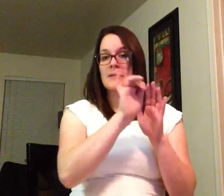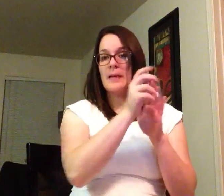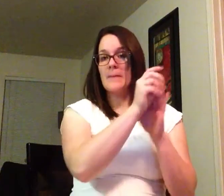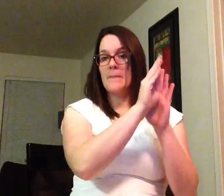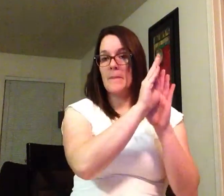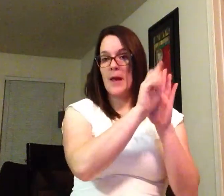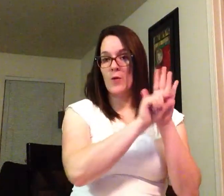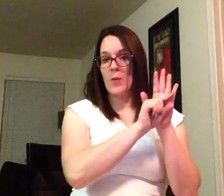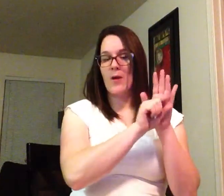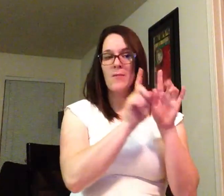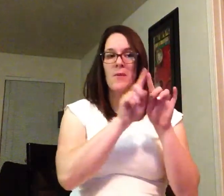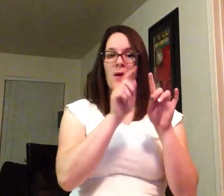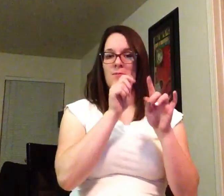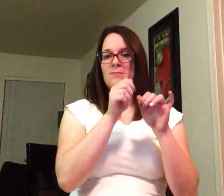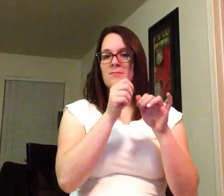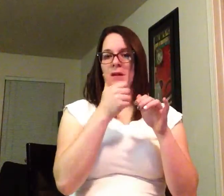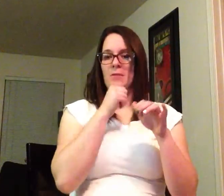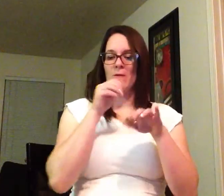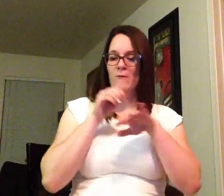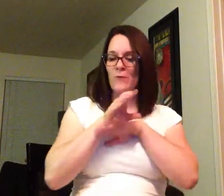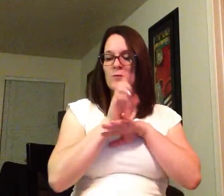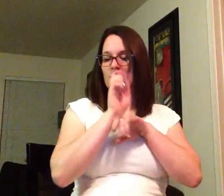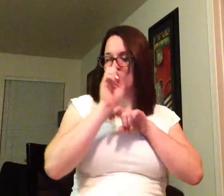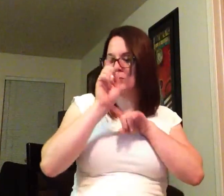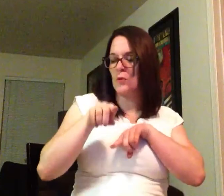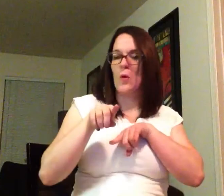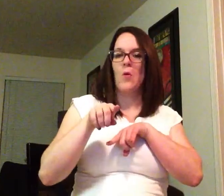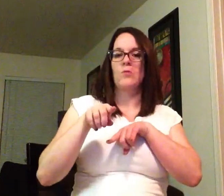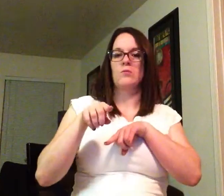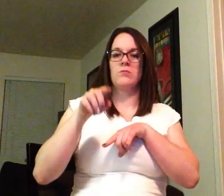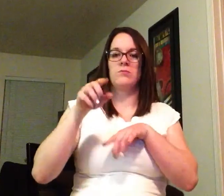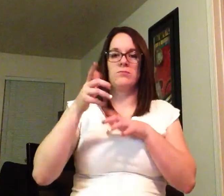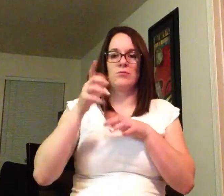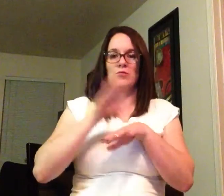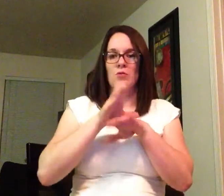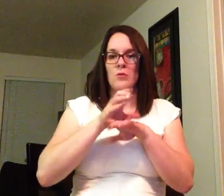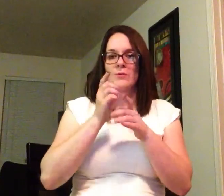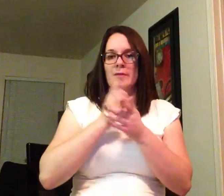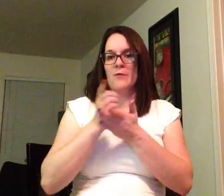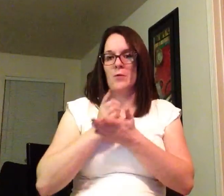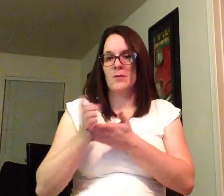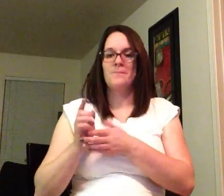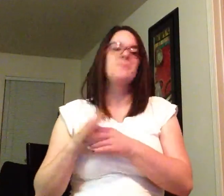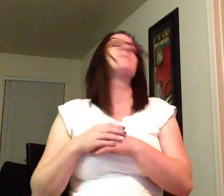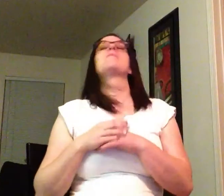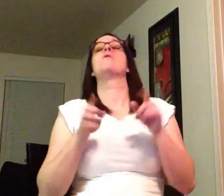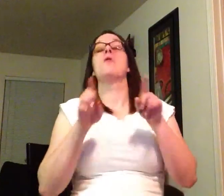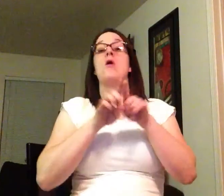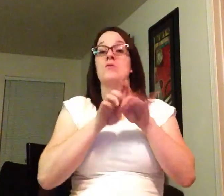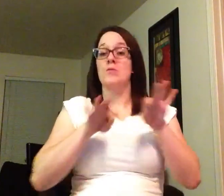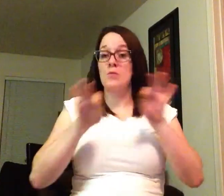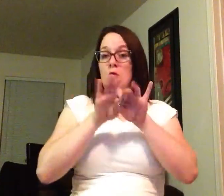but wasn't going to force me to go to shul every Friday and Saturday. I wanted somebody who worked hard, because work for me is extremely important,